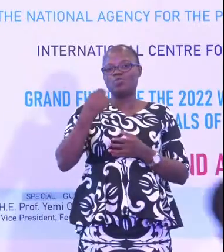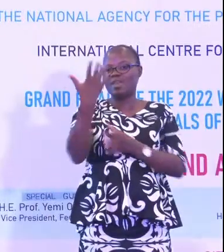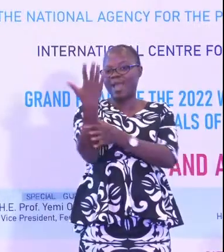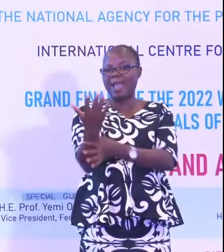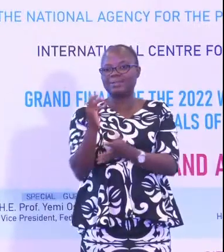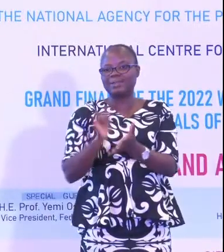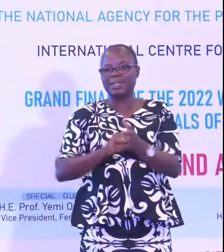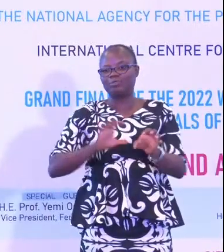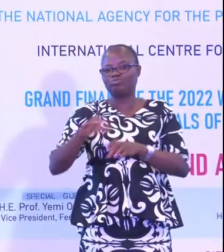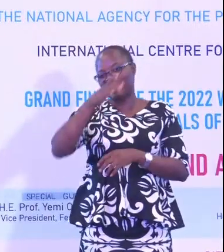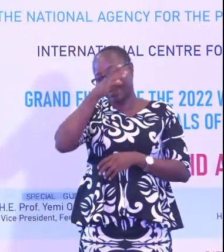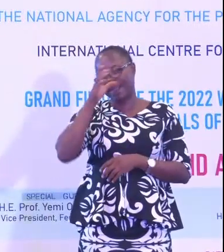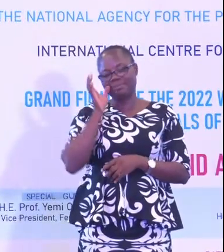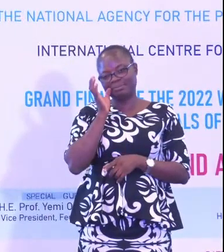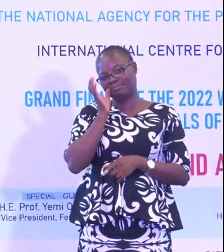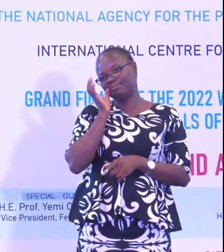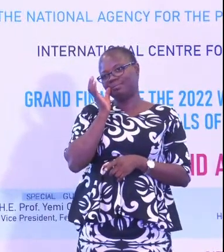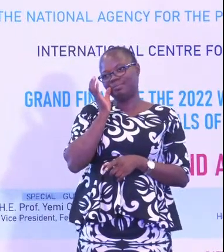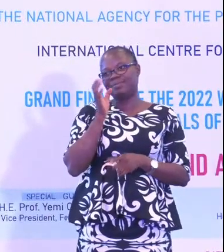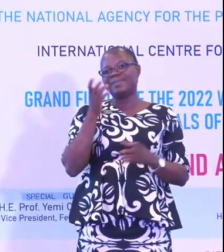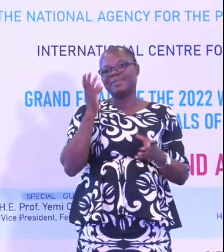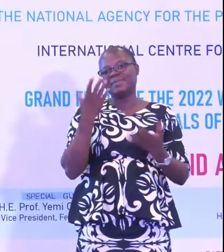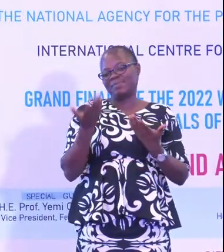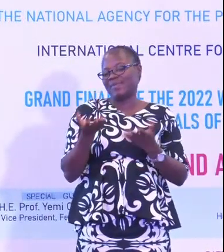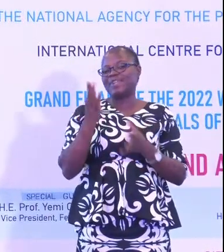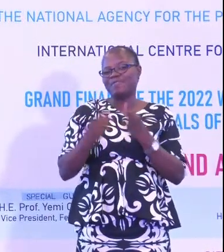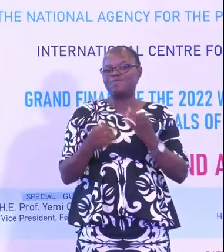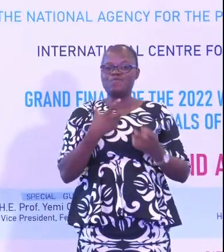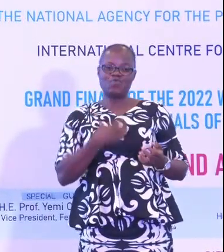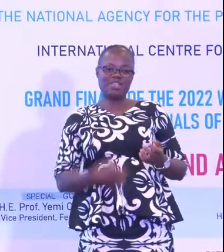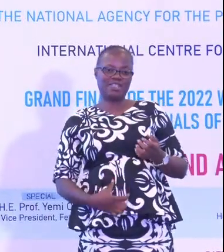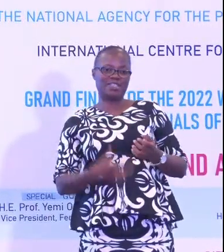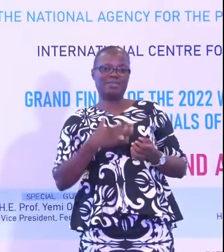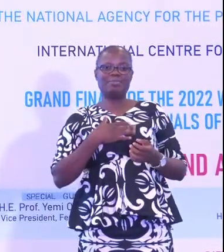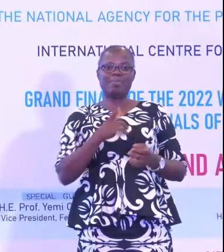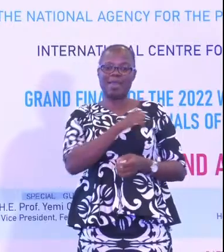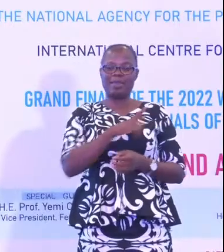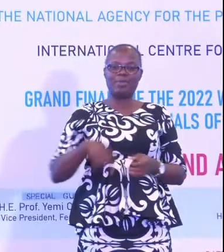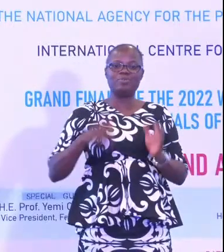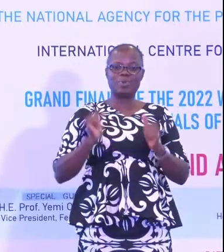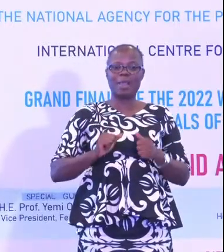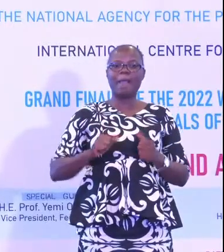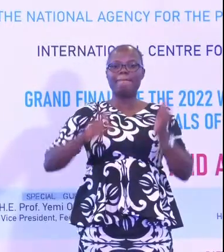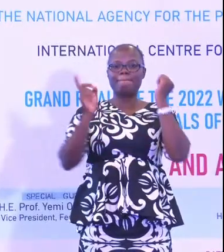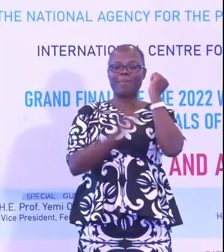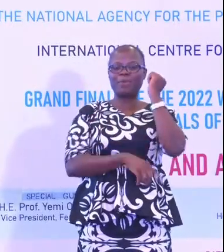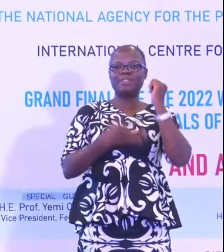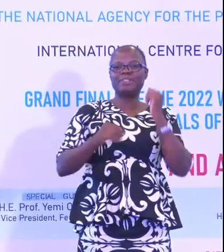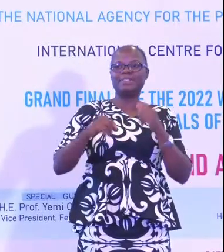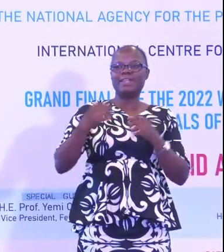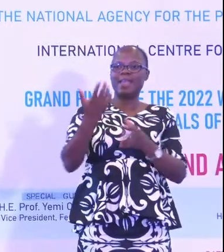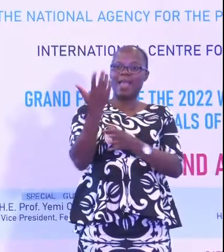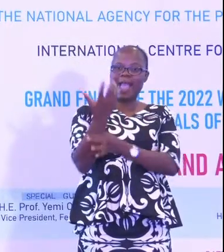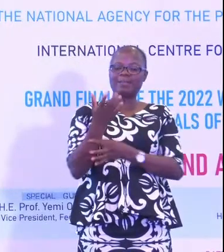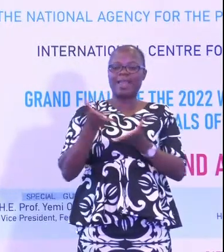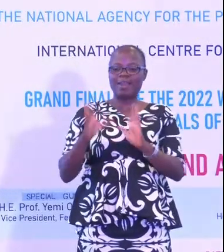crime. If you so wish, my lord, you can punish the limbs and allow his body